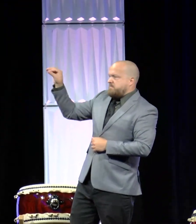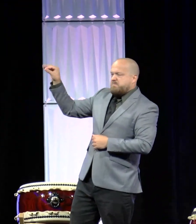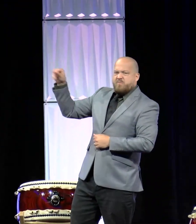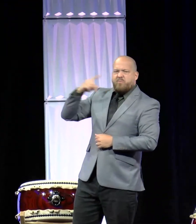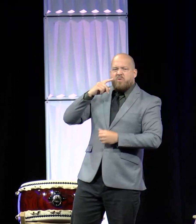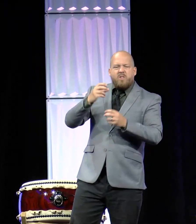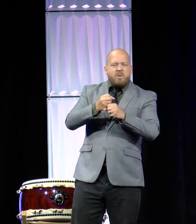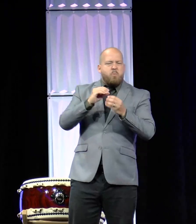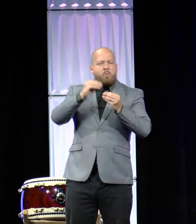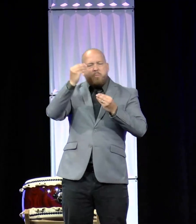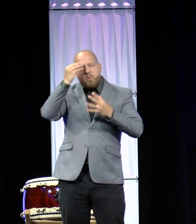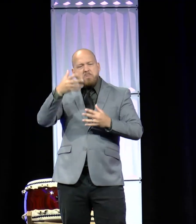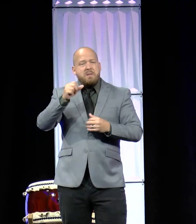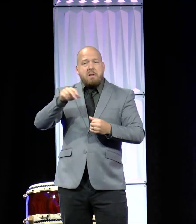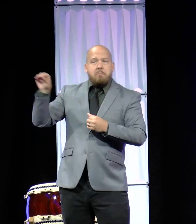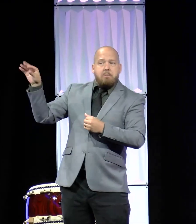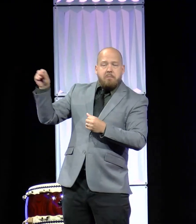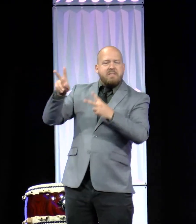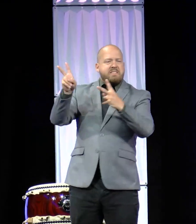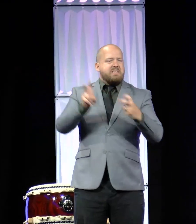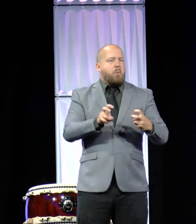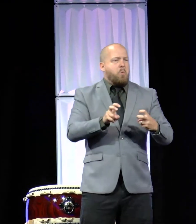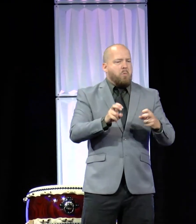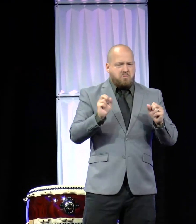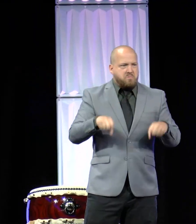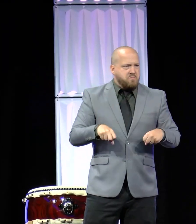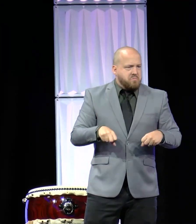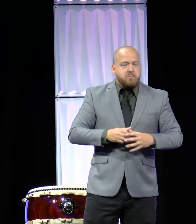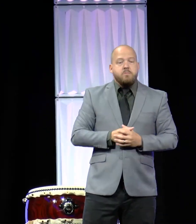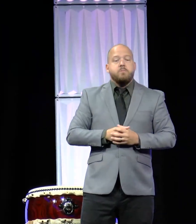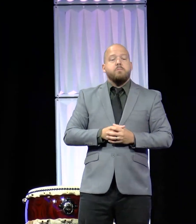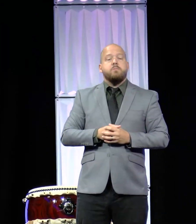download it from there, we are so grateful for